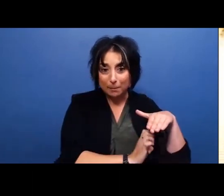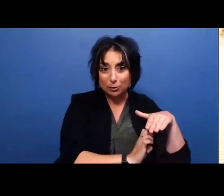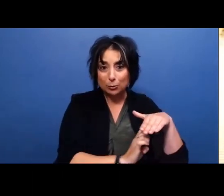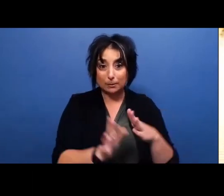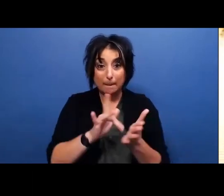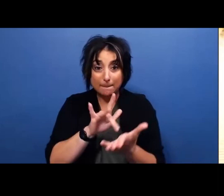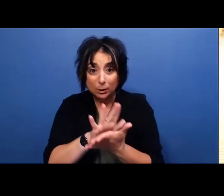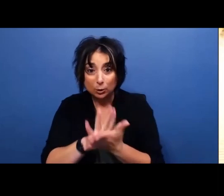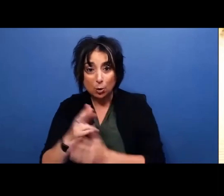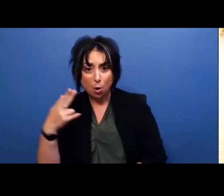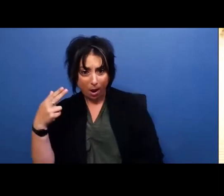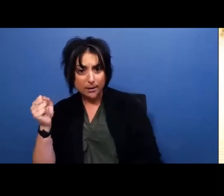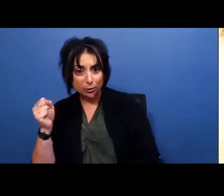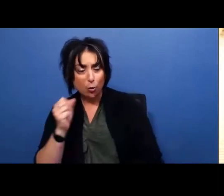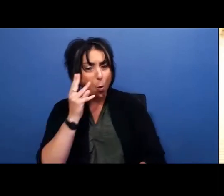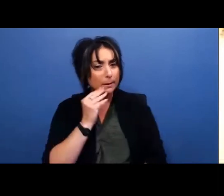school.